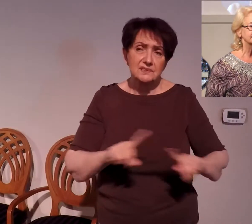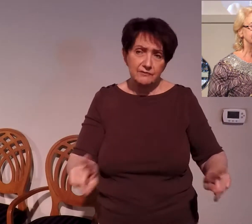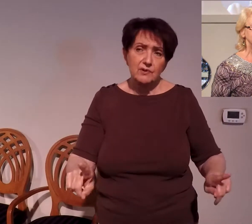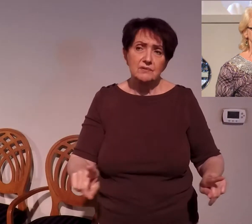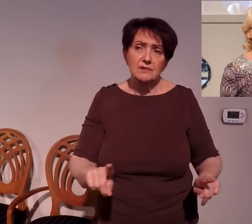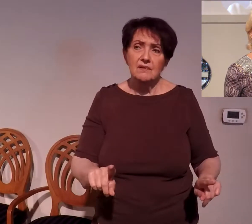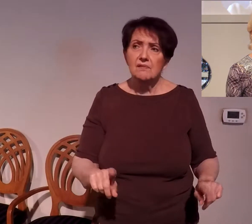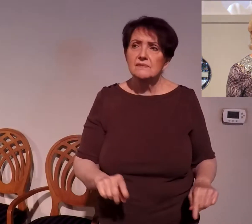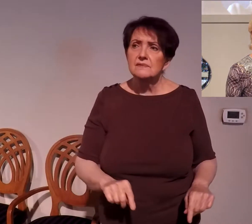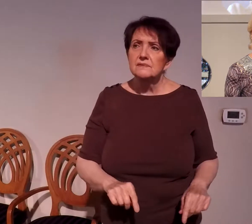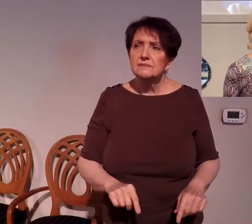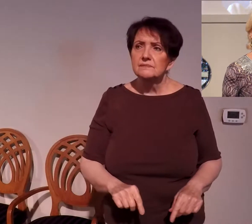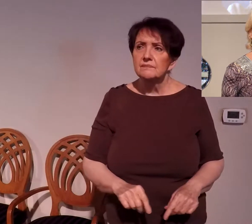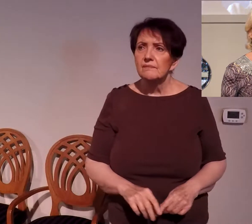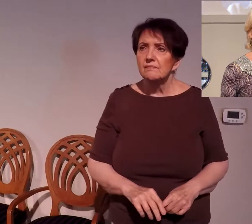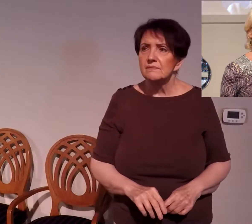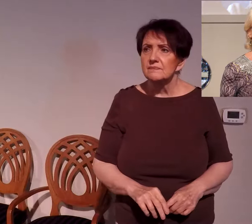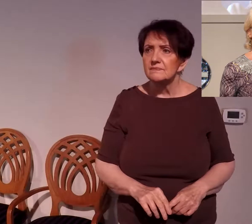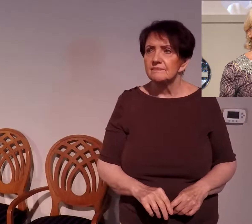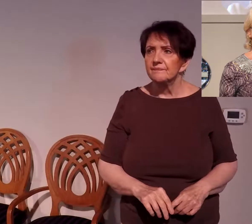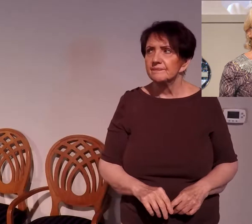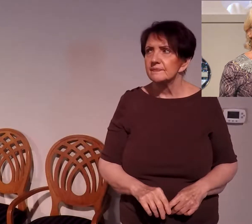it is